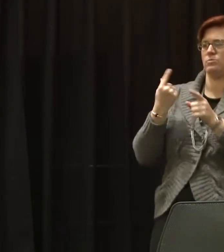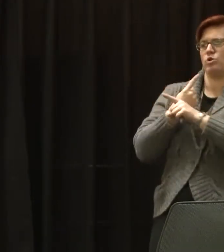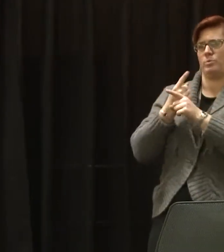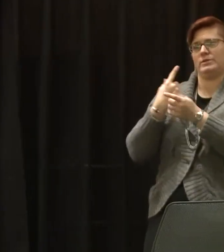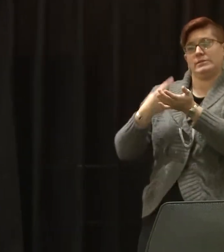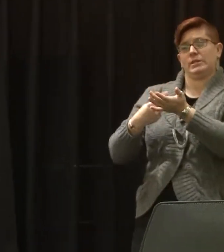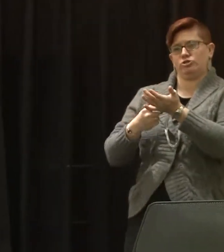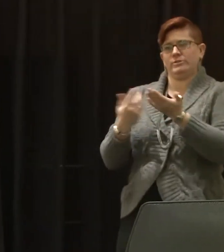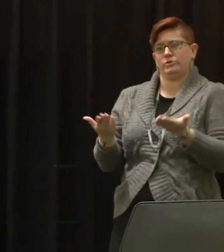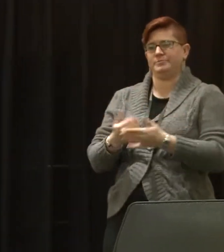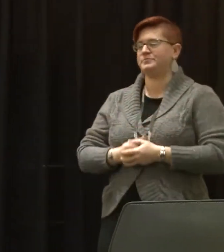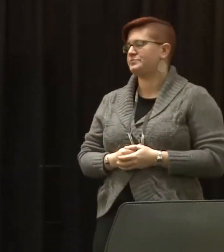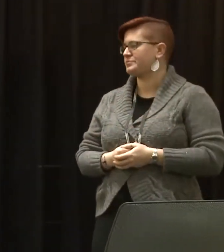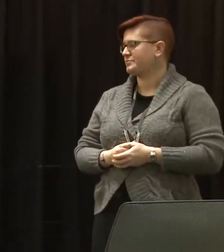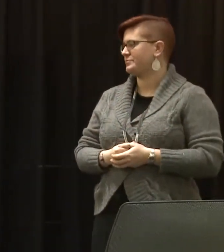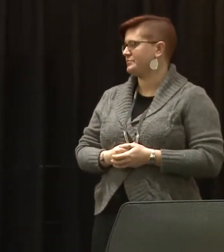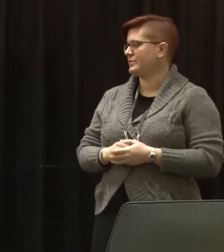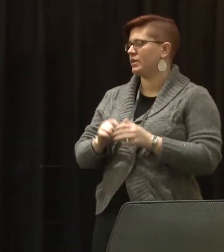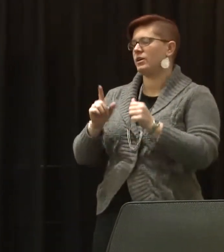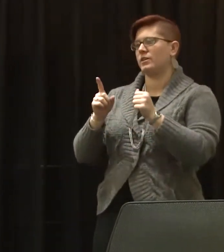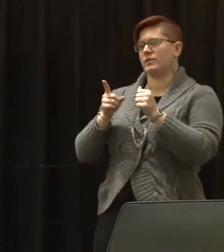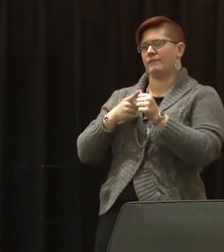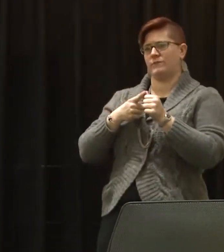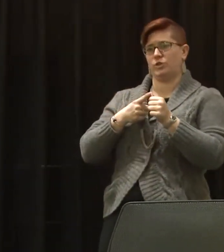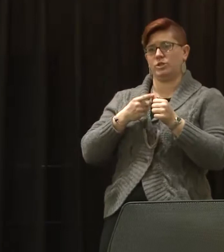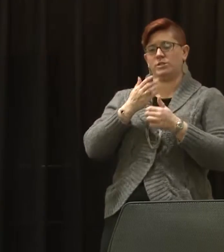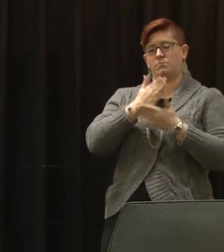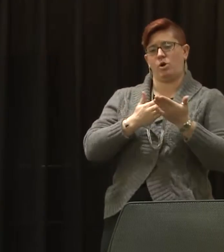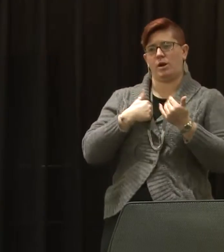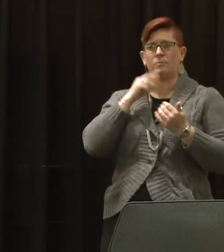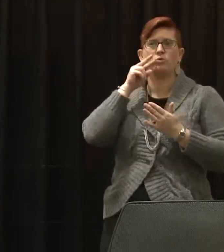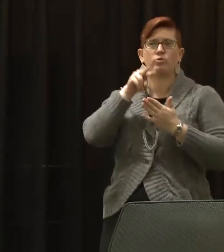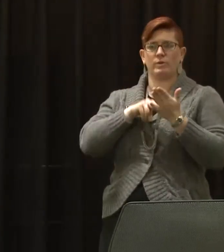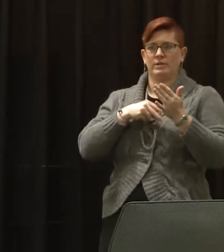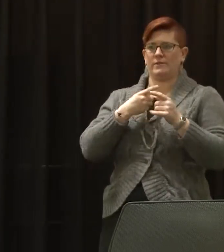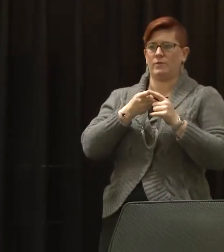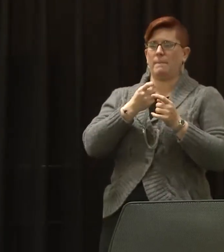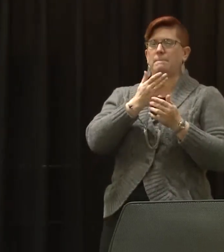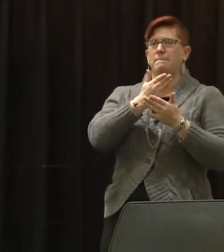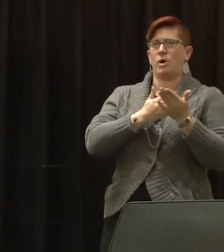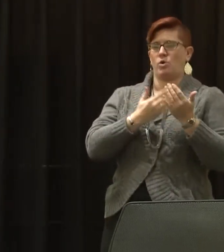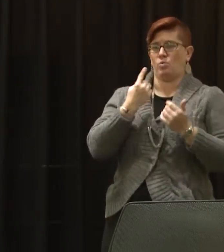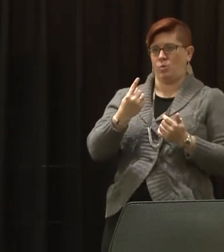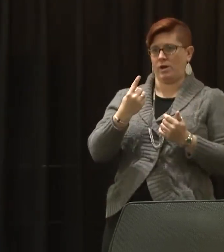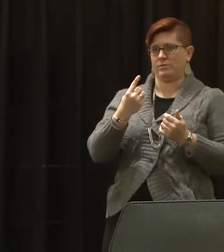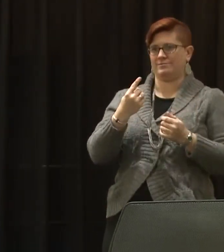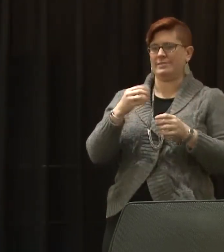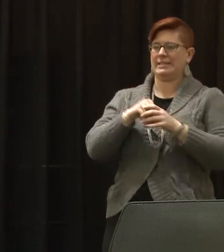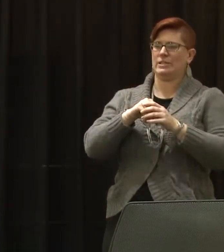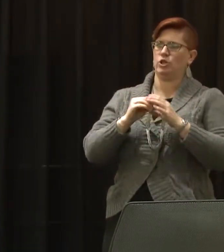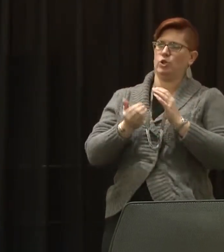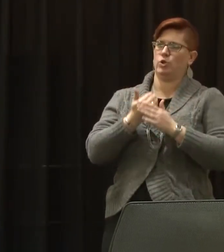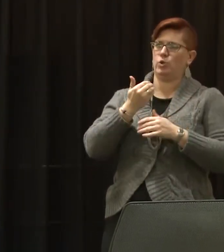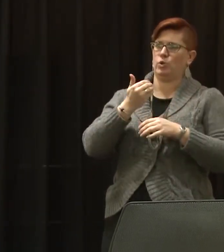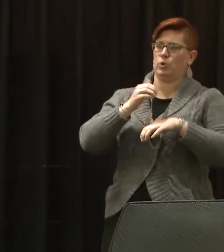discussion. The first short excerpt I'm going to read is from part 1 New England.